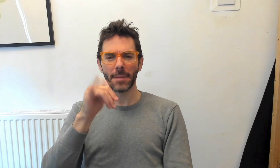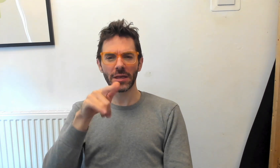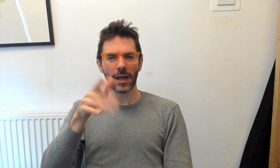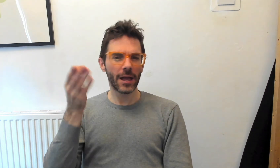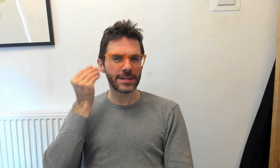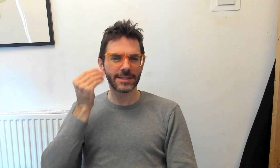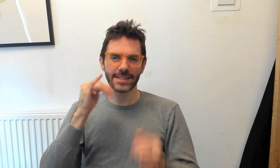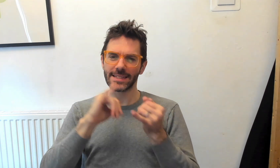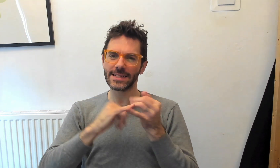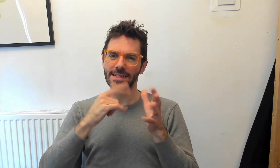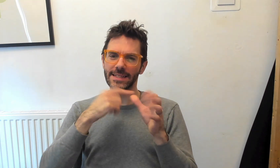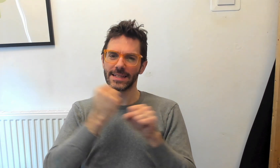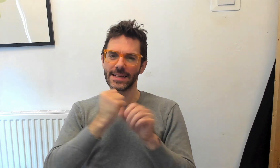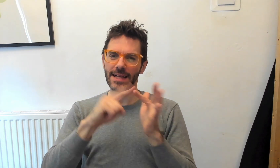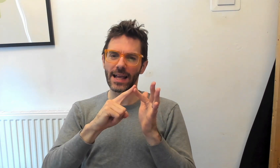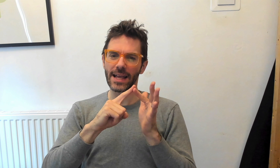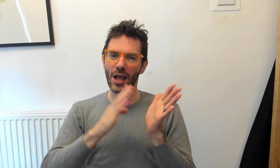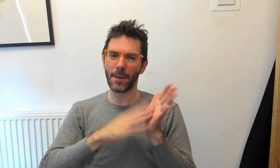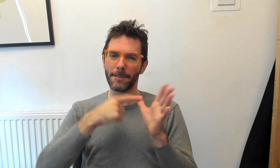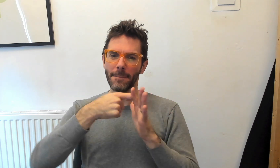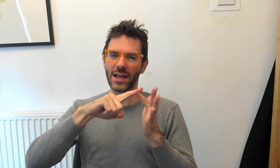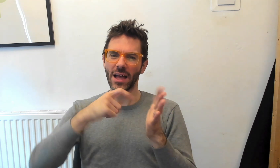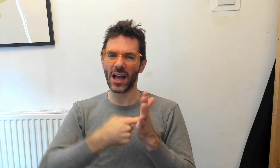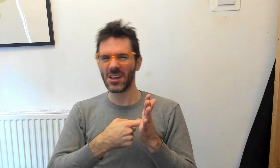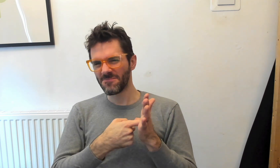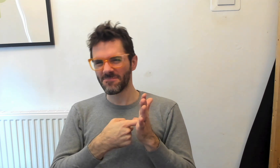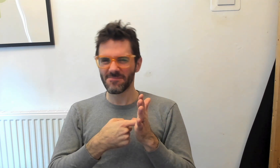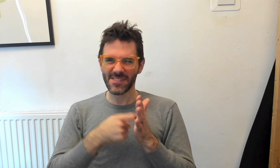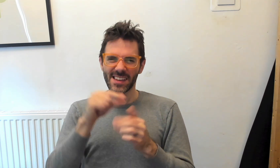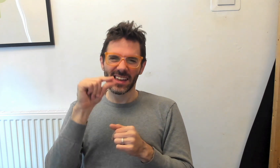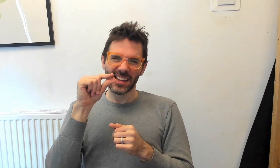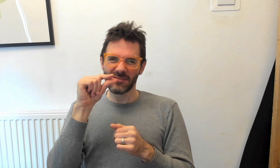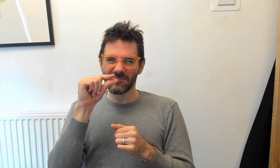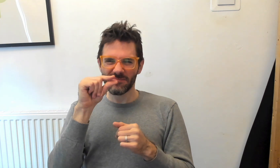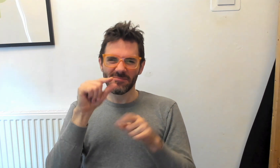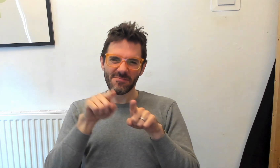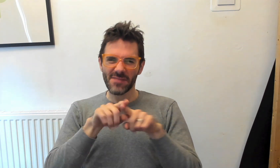You may have heard of SageMaker, which is kind of similar,